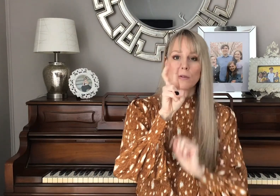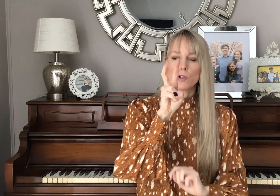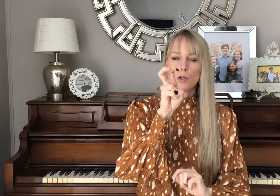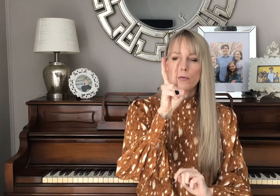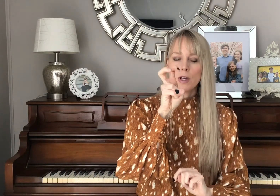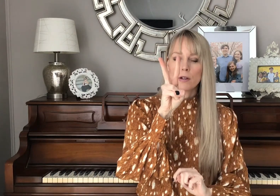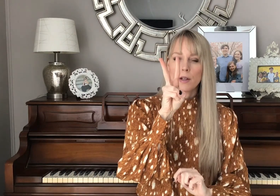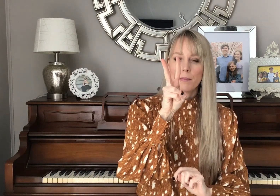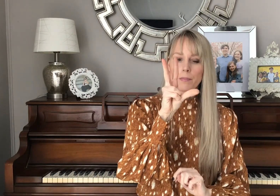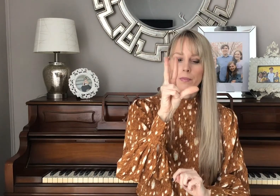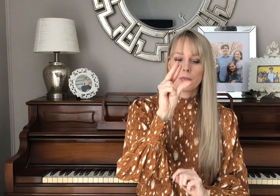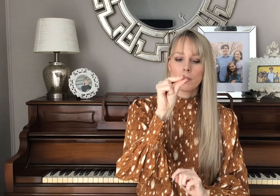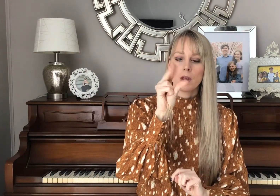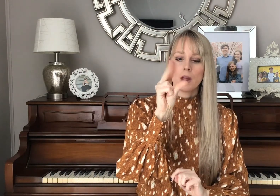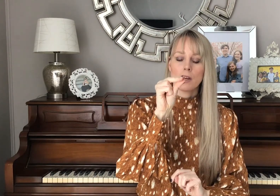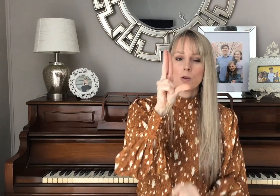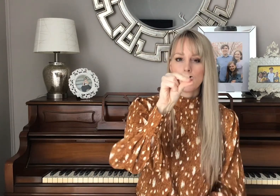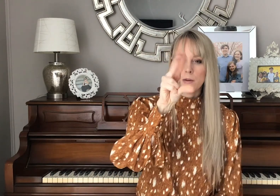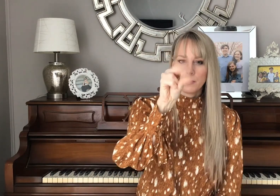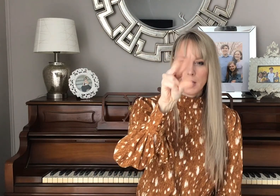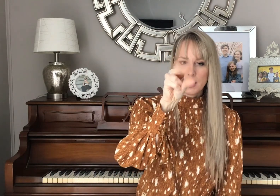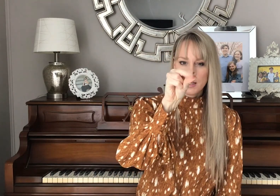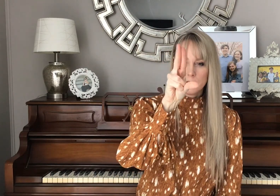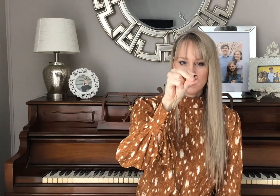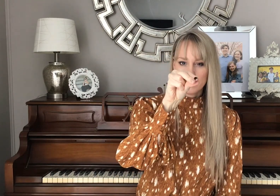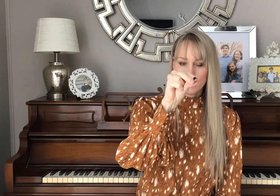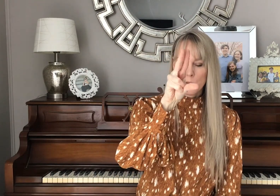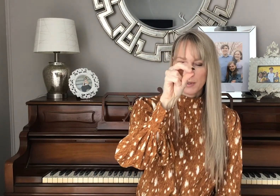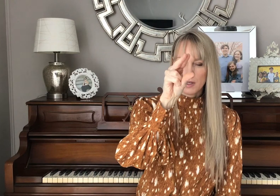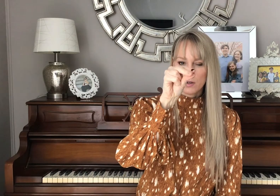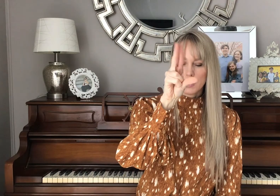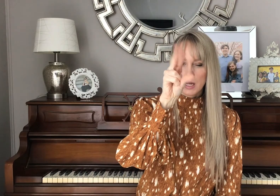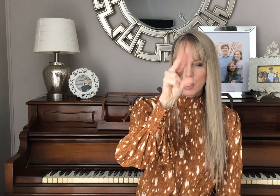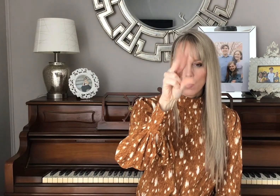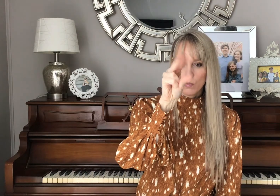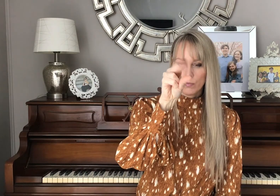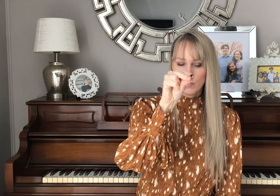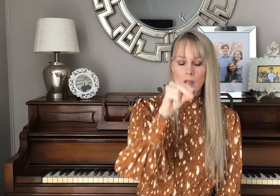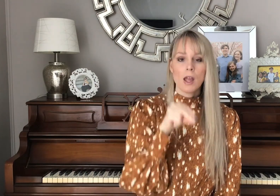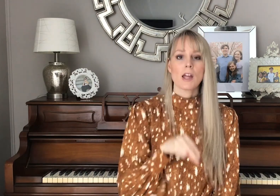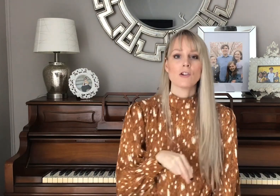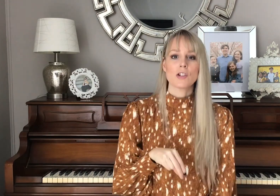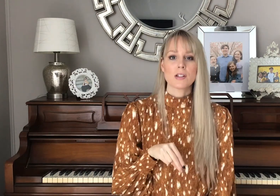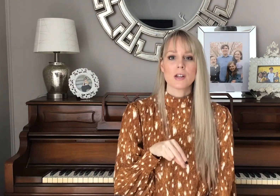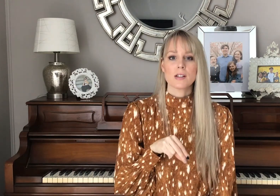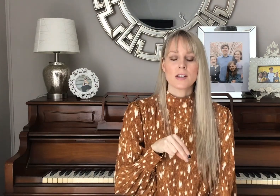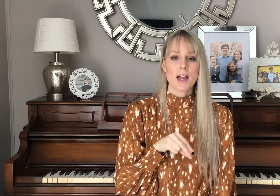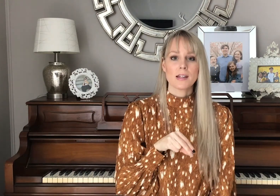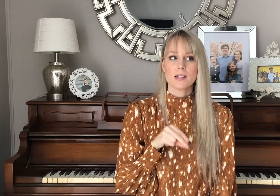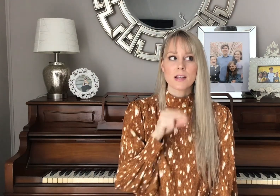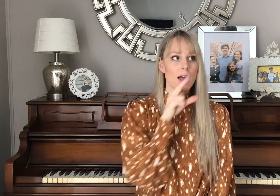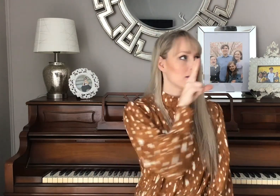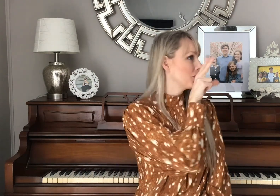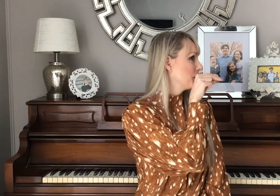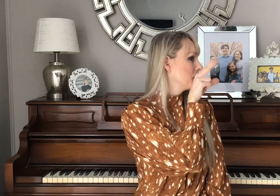two fingers up and your thumb like this, almost like you're saying no. And you're just going to sign to the side, duck,